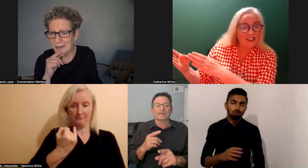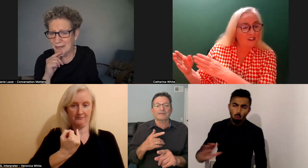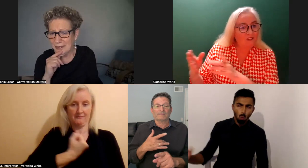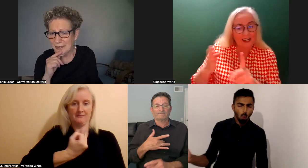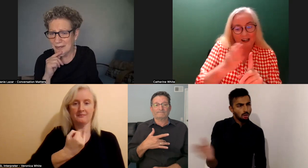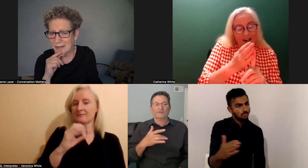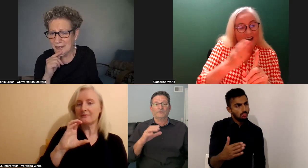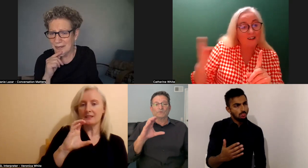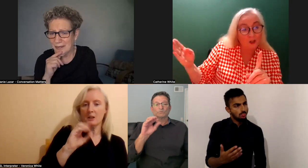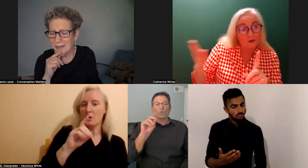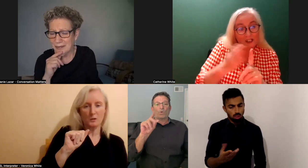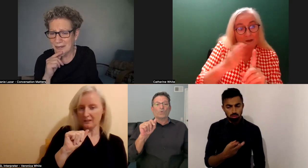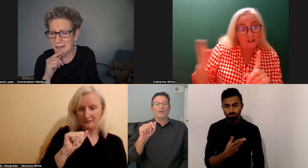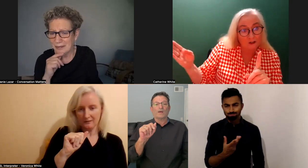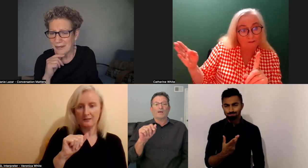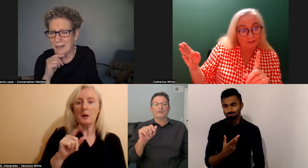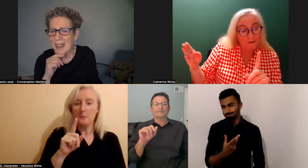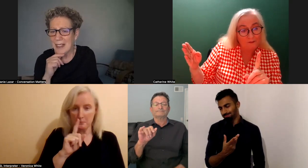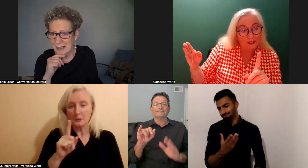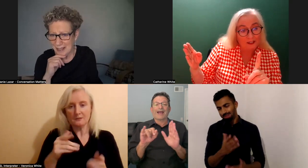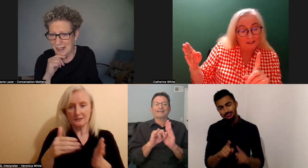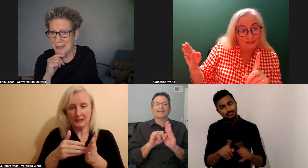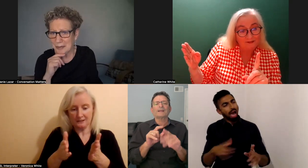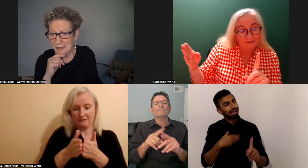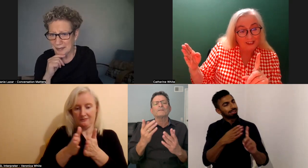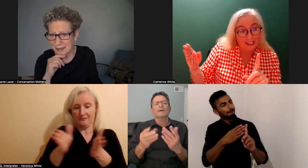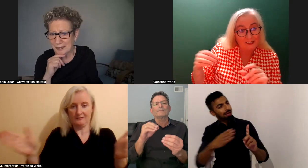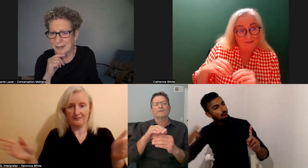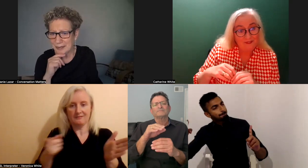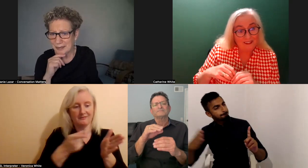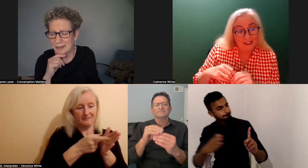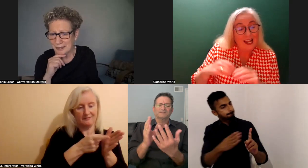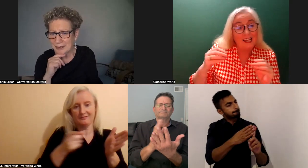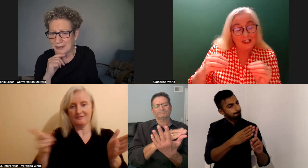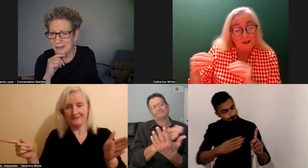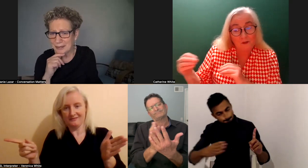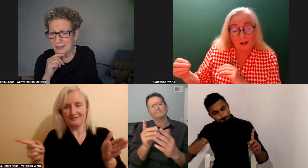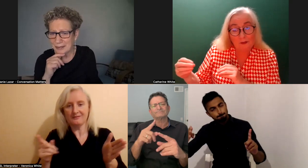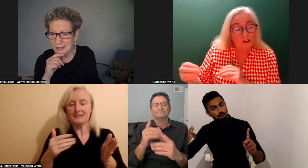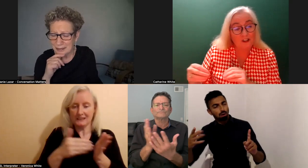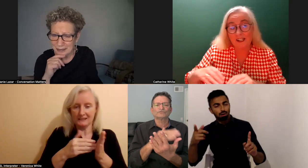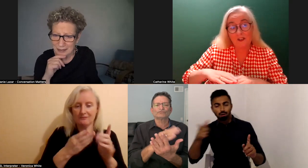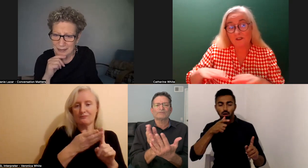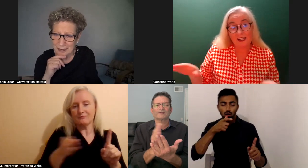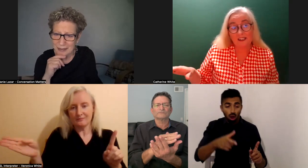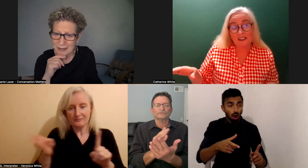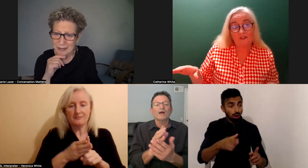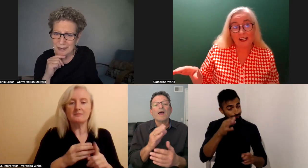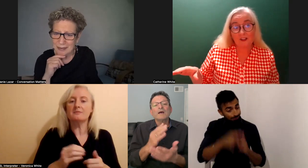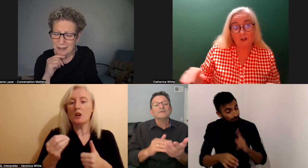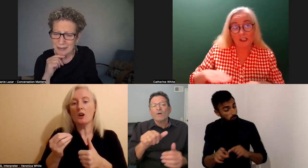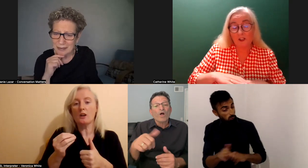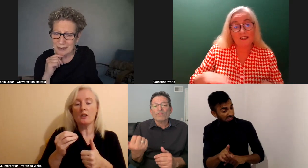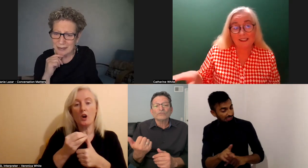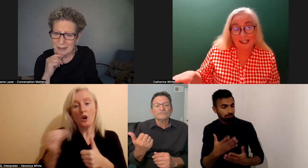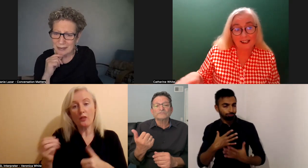might identify along the Coda spectrum. Yeah. And then there will be others that don't identify